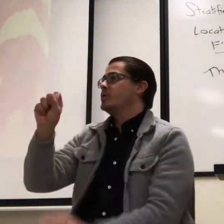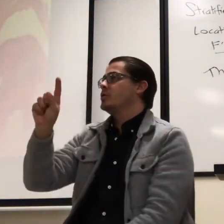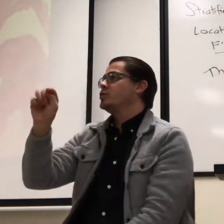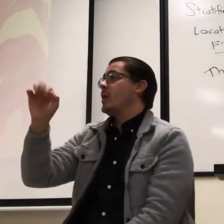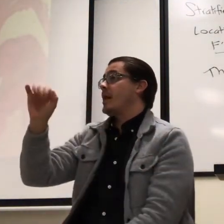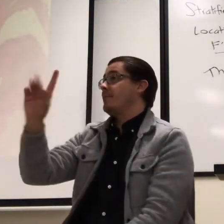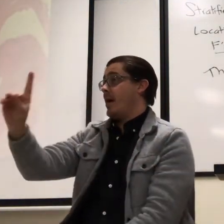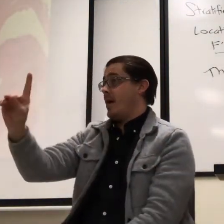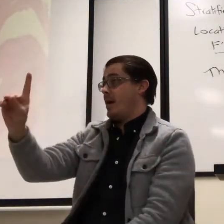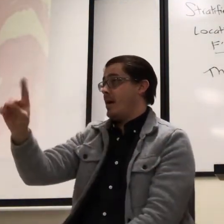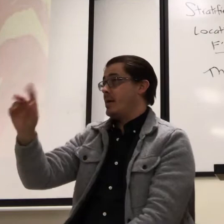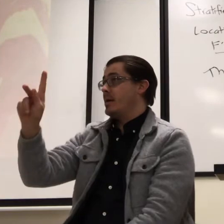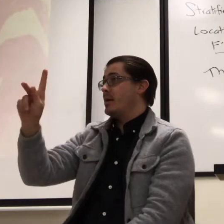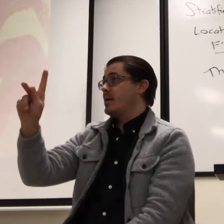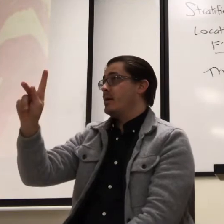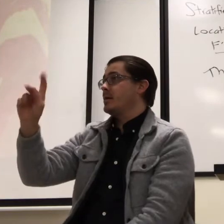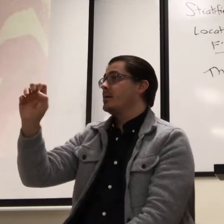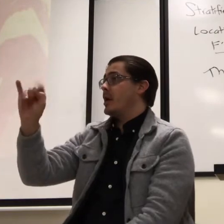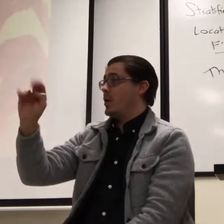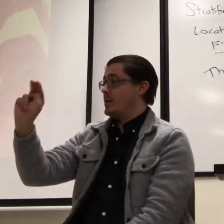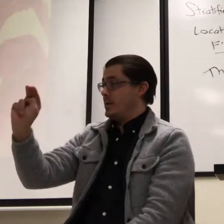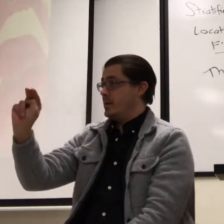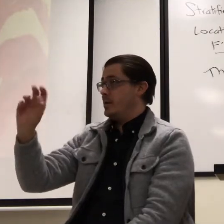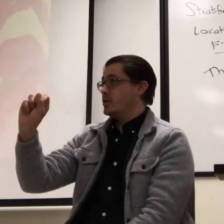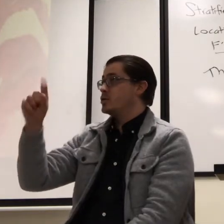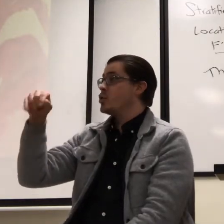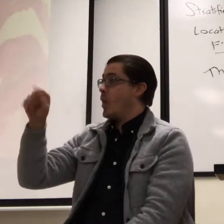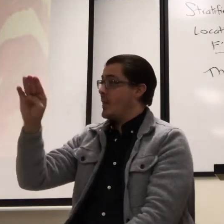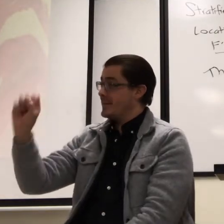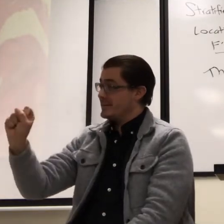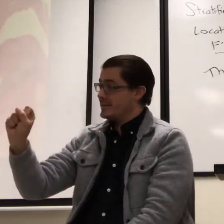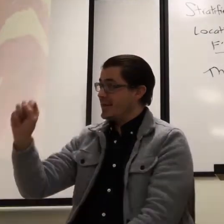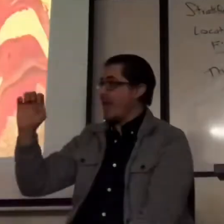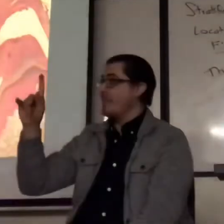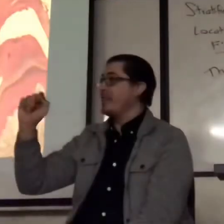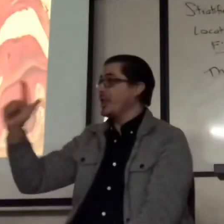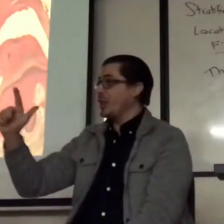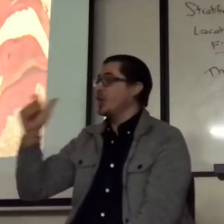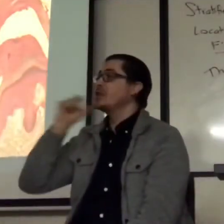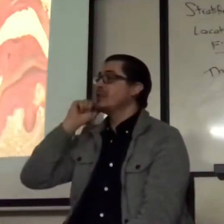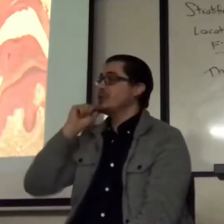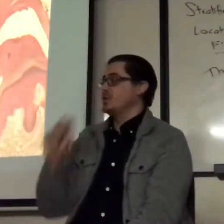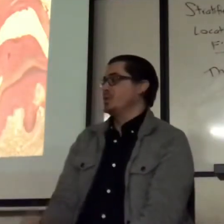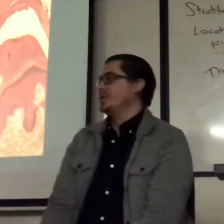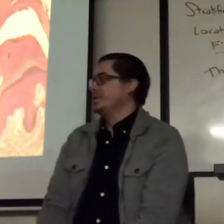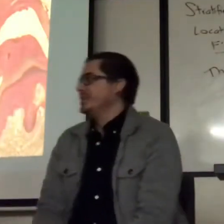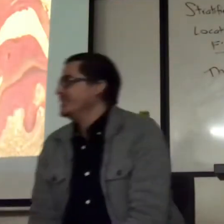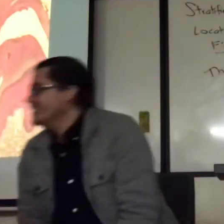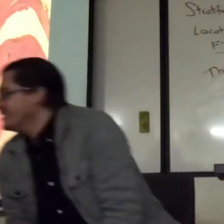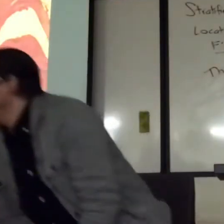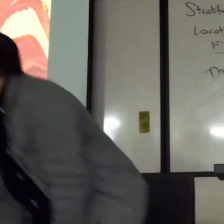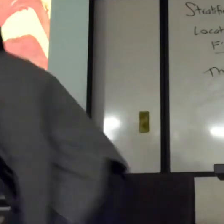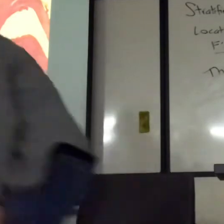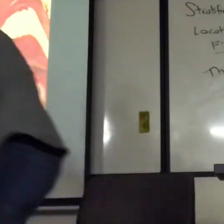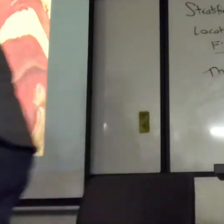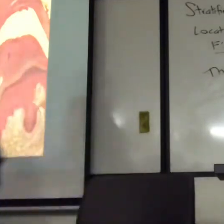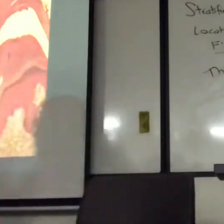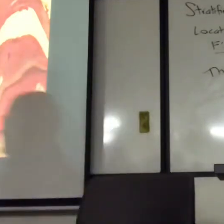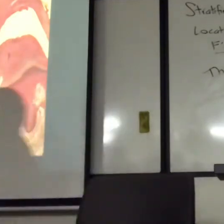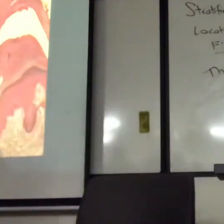stratified, keratinizing stratified squamous epithelial tissue. I'll turn the lights off here again. And what you